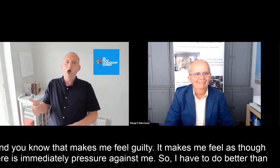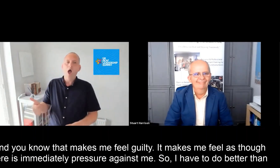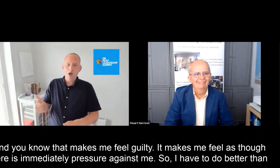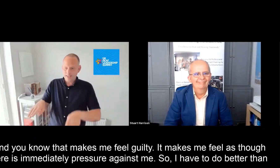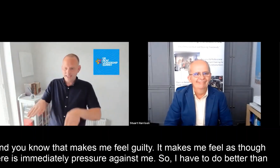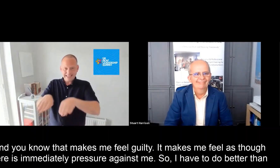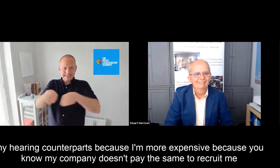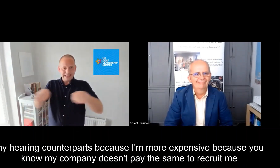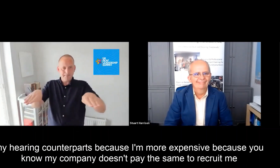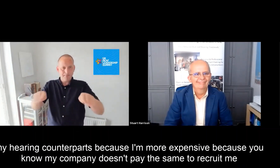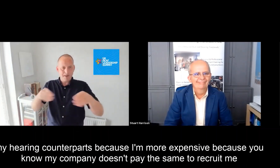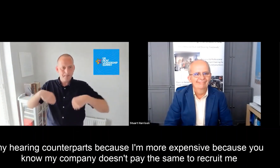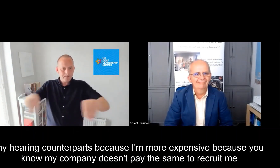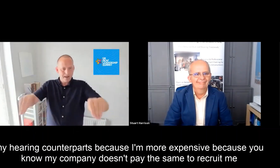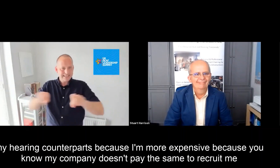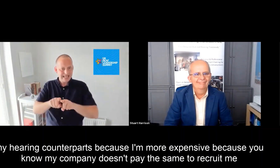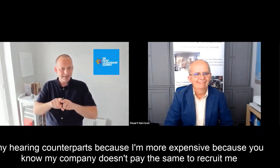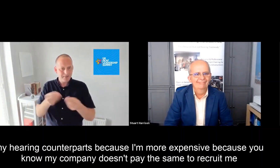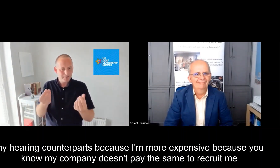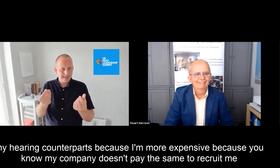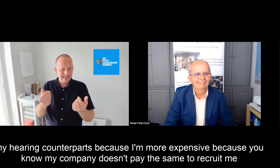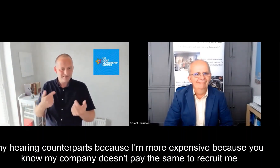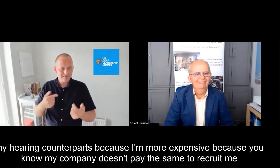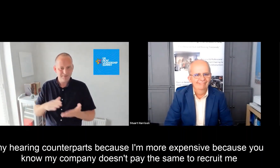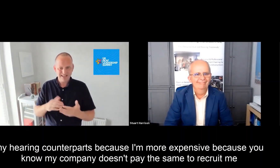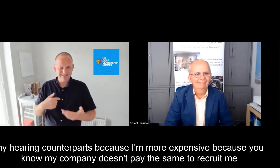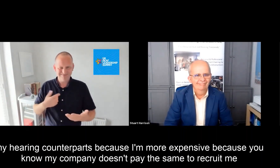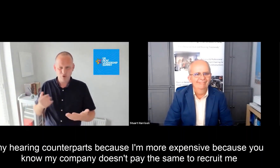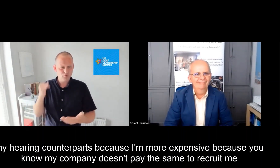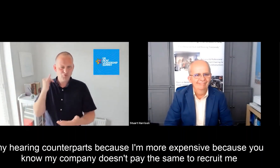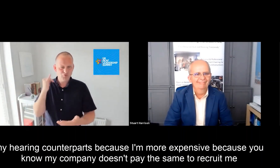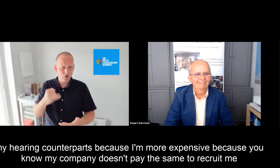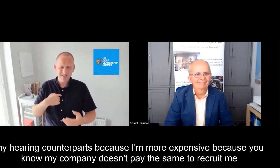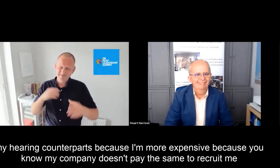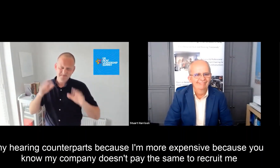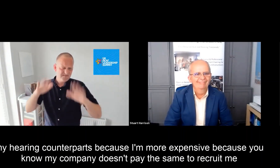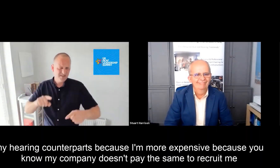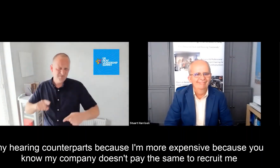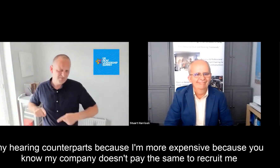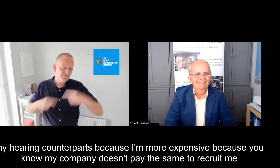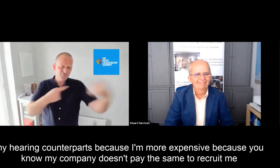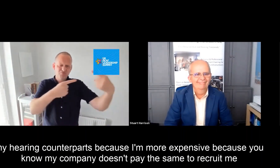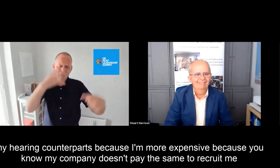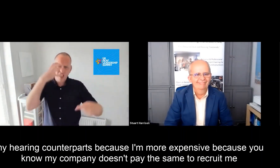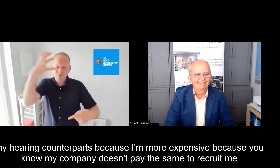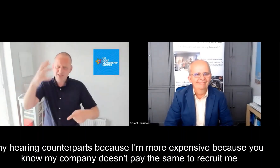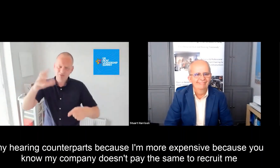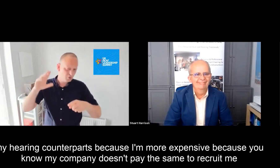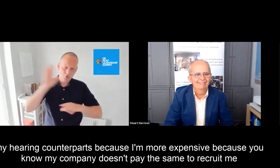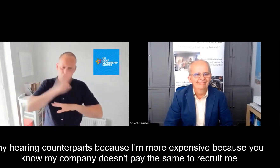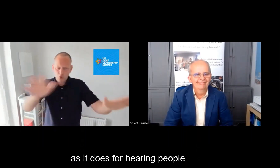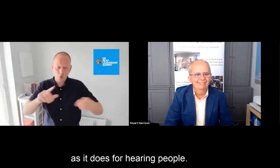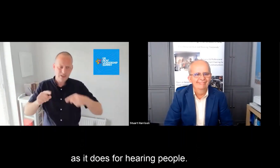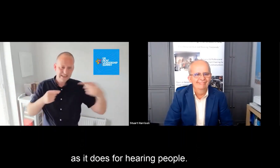hearing counterparts because I'm more expensive, because, you know, my company doesn't pay the same to recruit me as it does for hearing